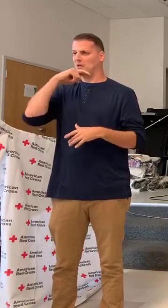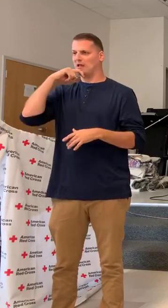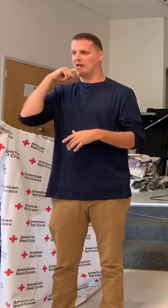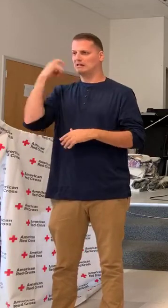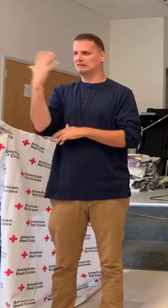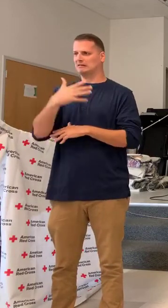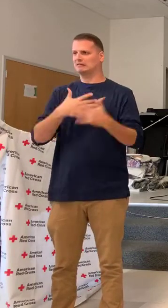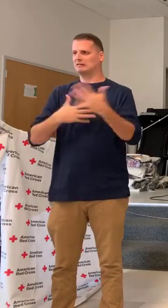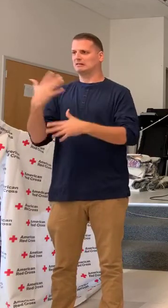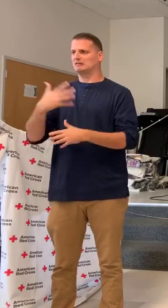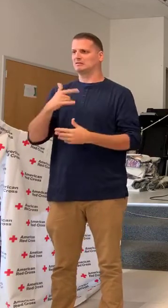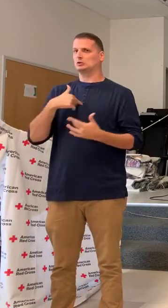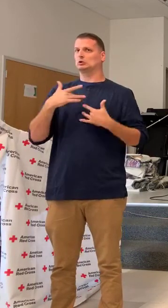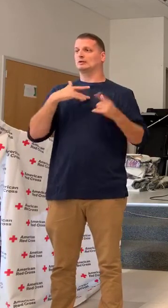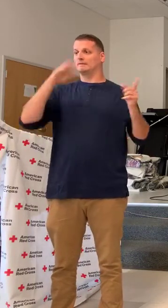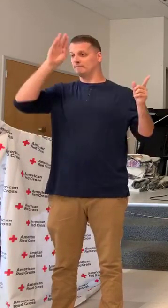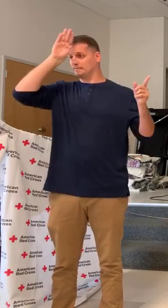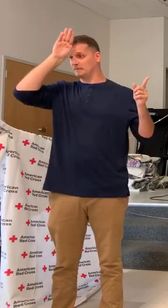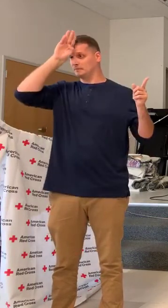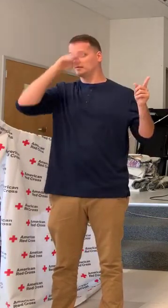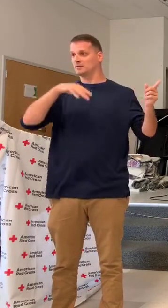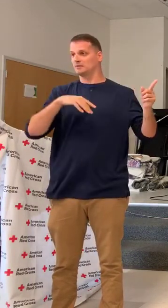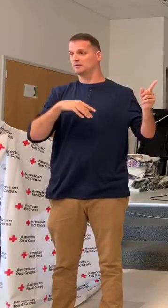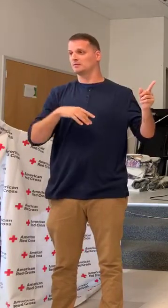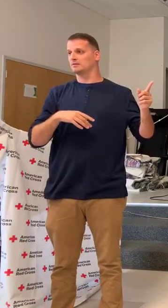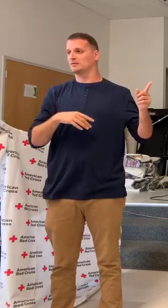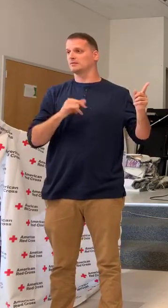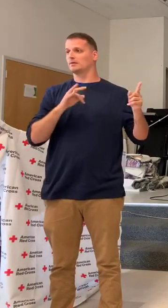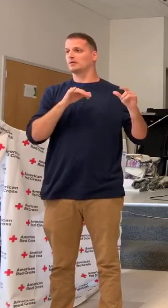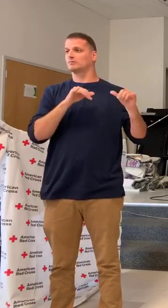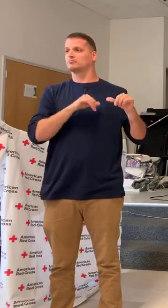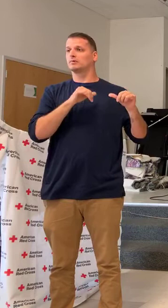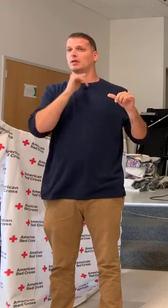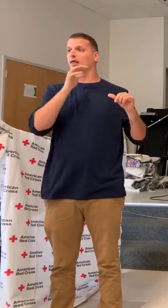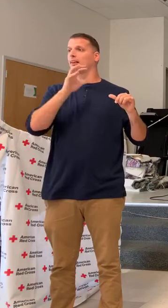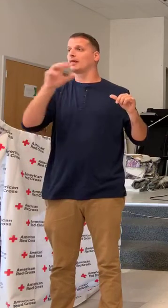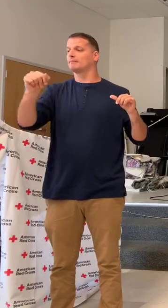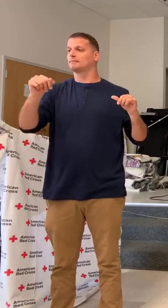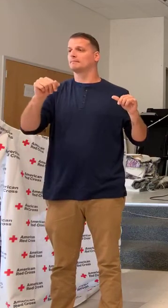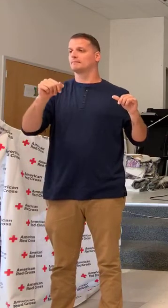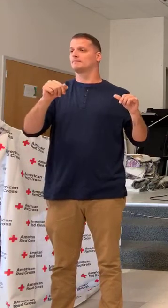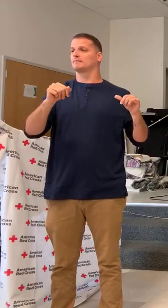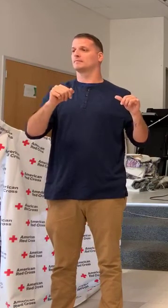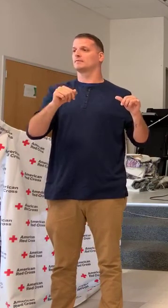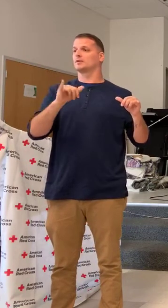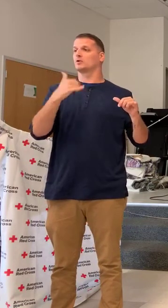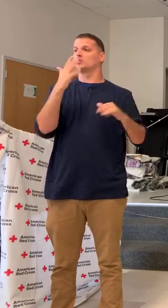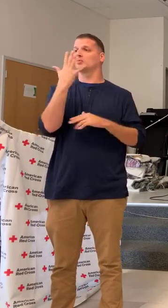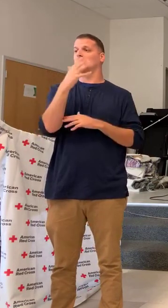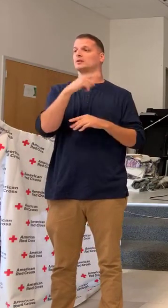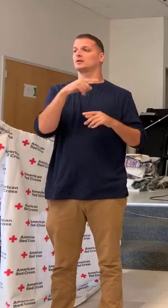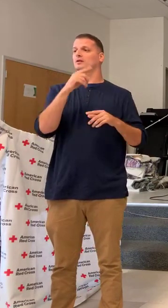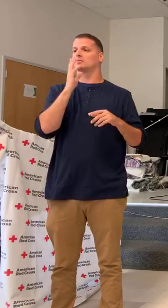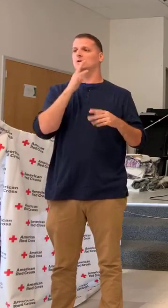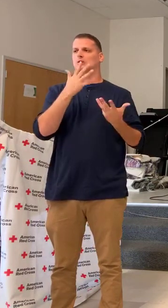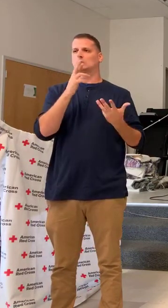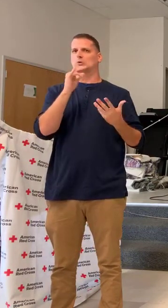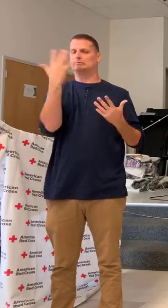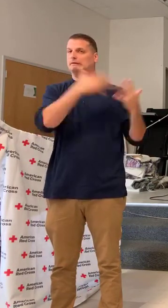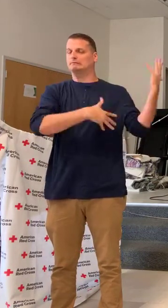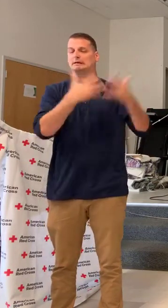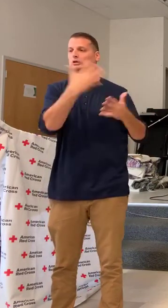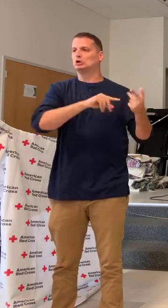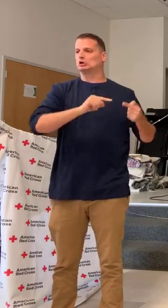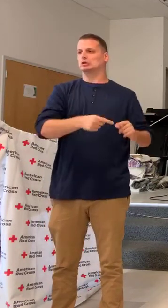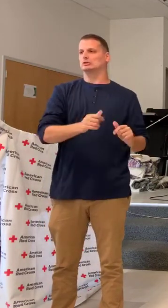that didn't evacuate and those that are trying to get back into their house. It's the trees that's our biggest hazard other than the highway. So these are the